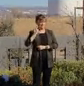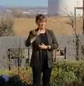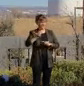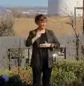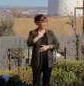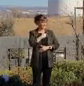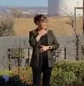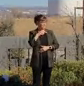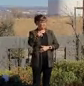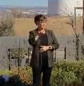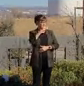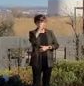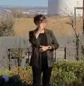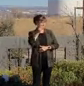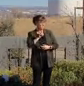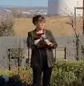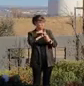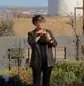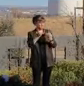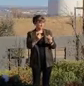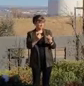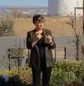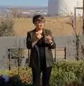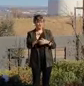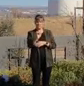members who you may know or meet today.